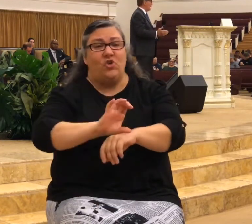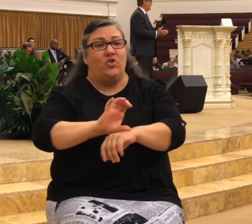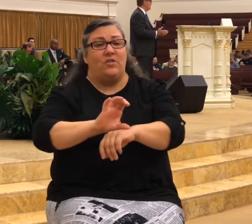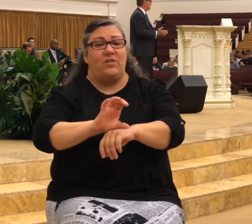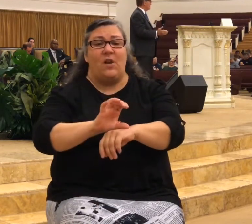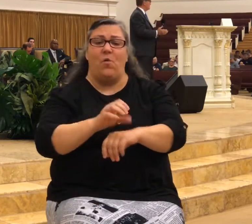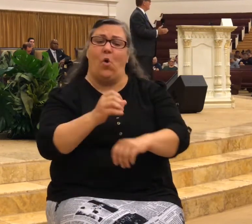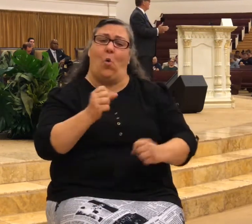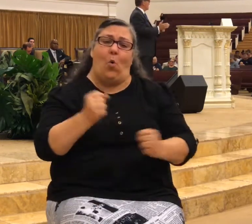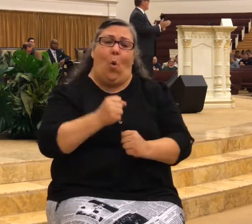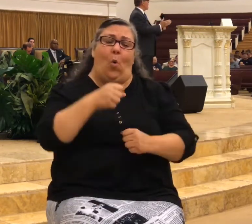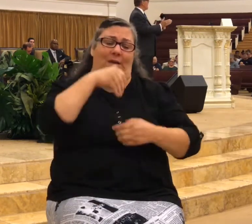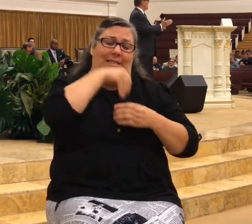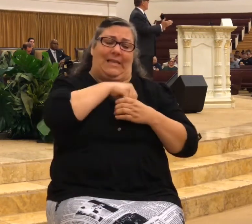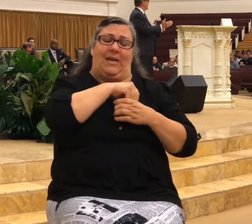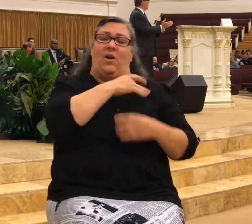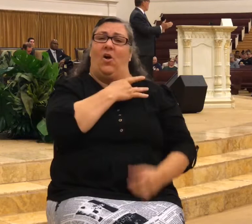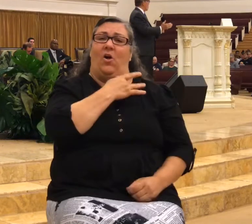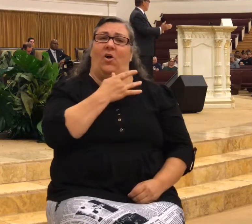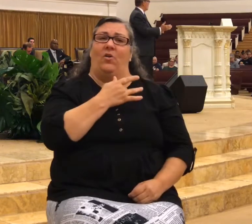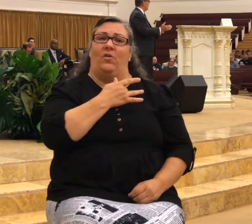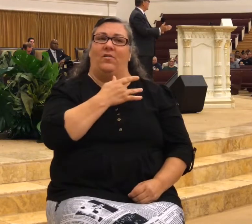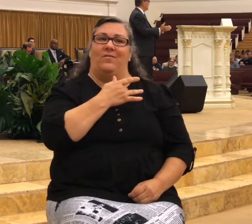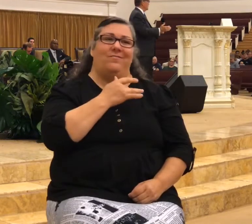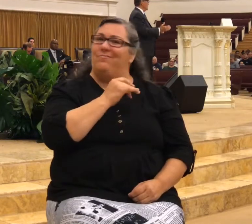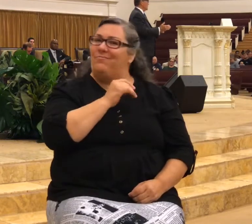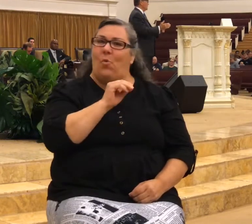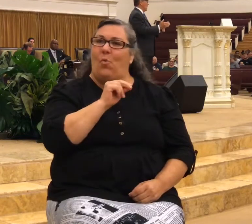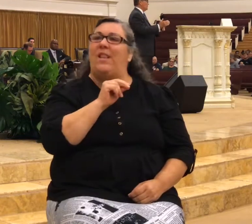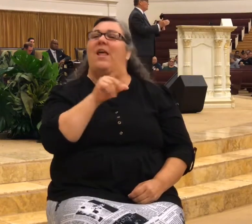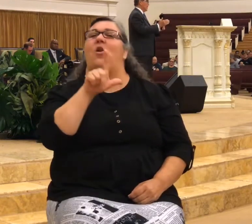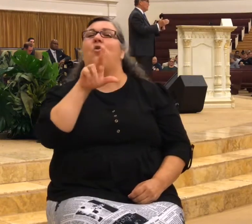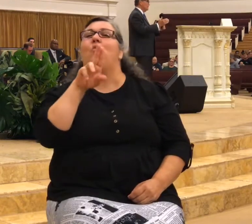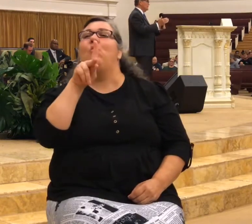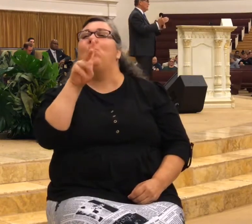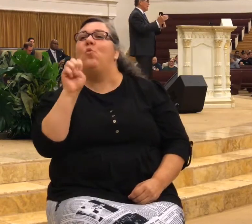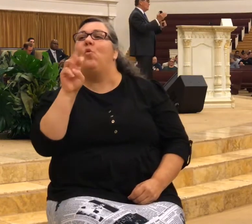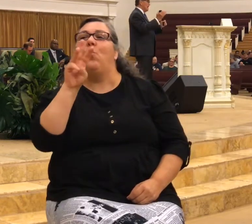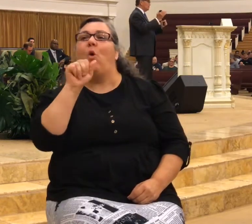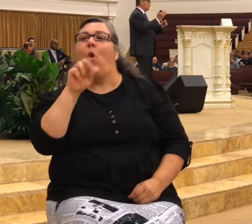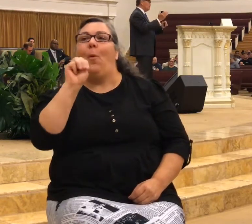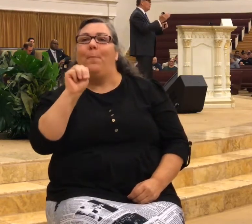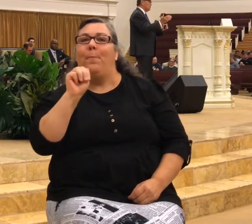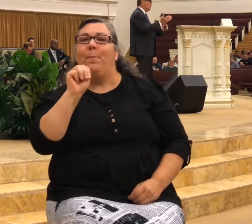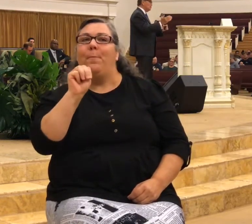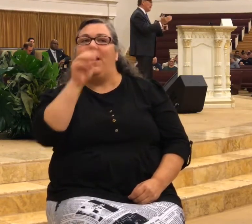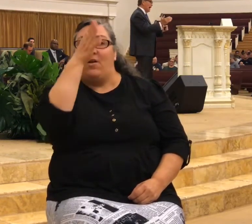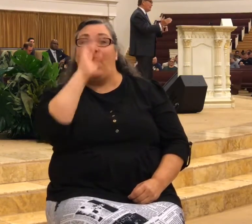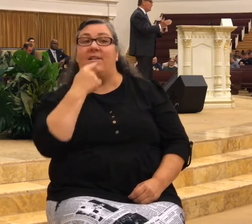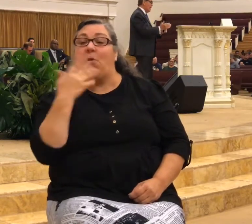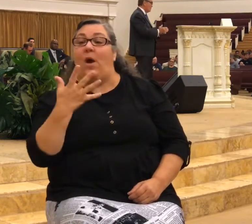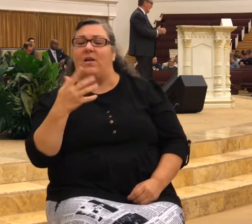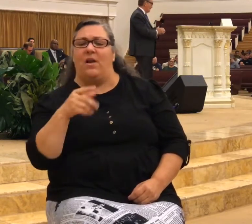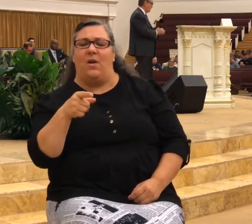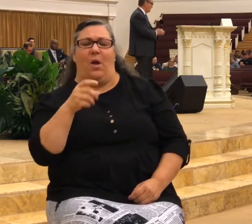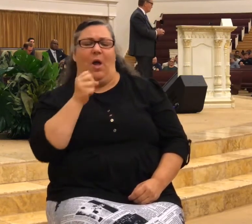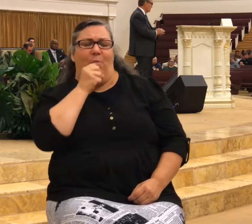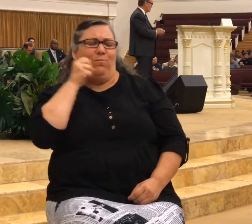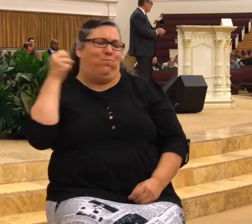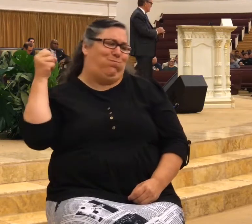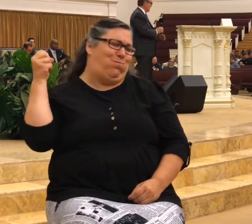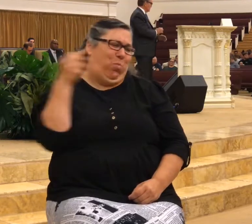nor hot. They were simply lukewarm. And God said, "I'm about to spew you out of my